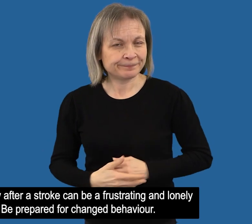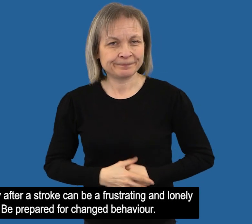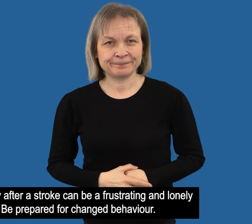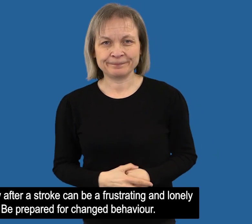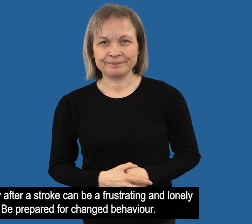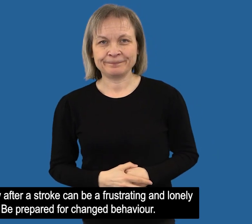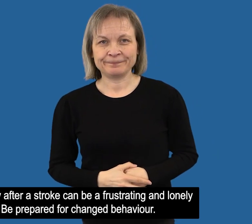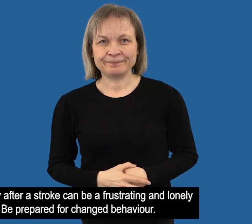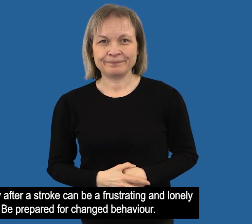behaviour.